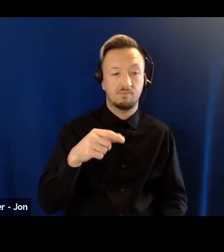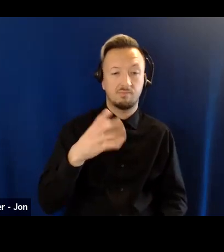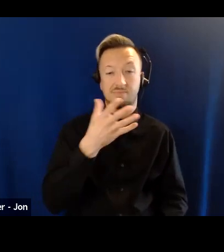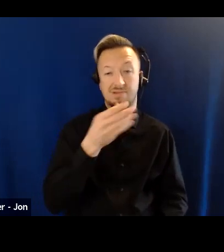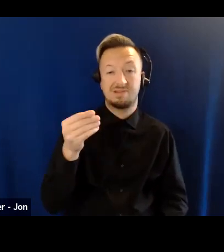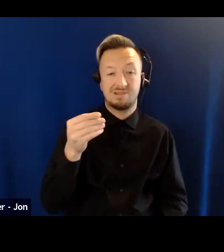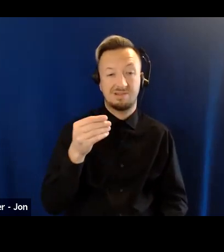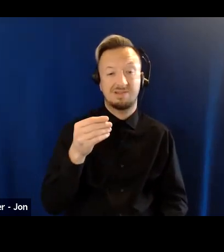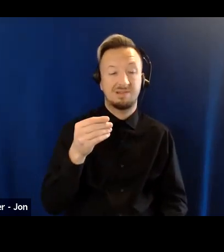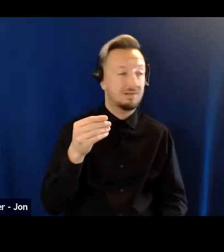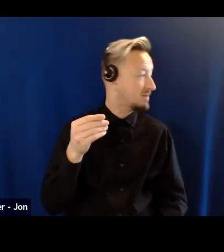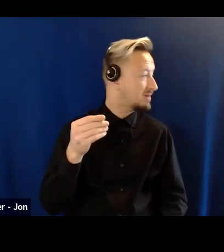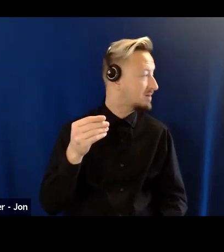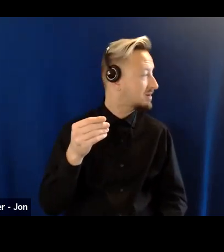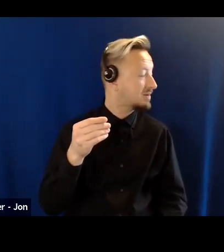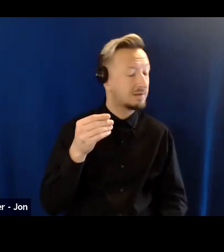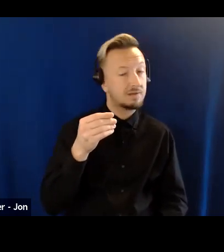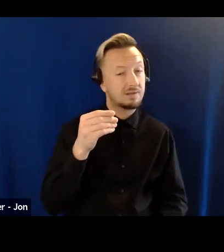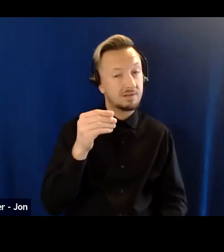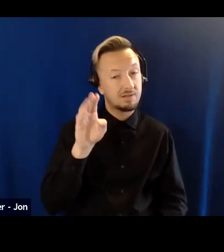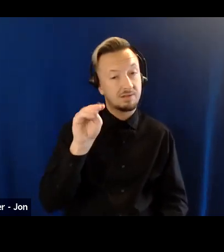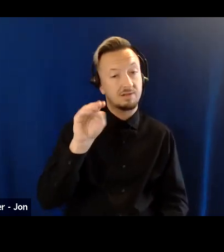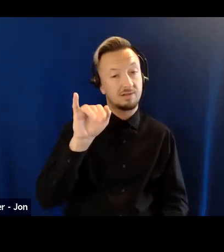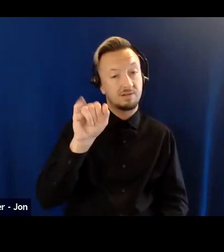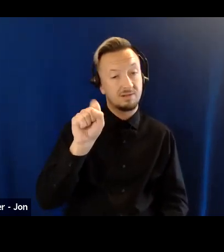And you can contact Misty Dion,